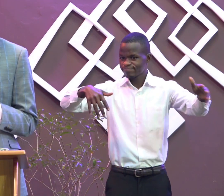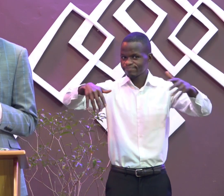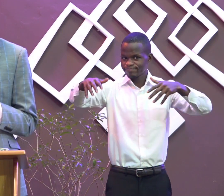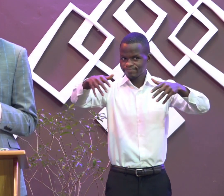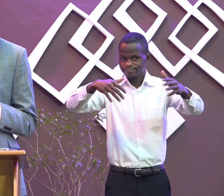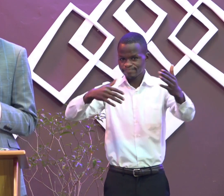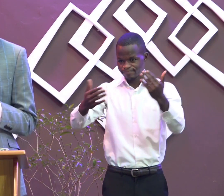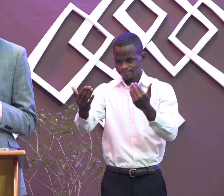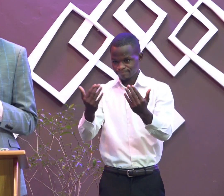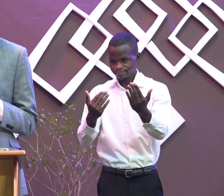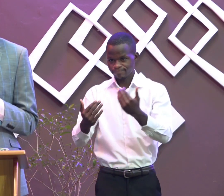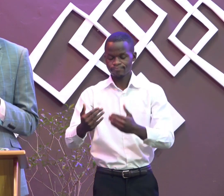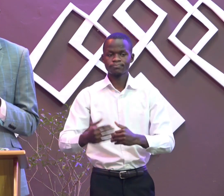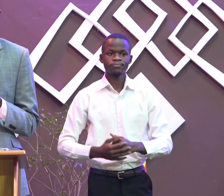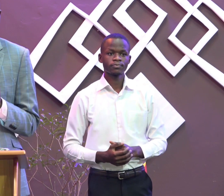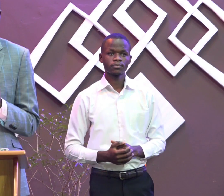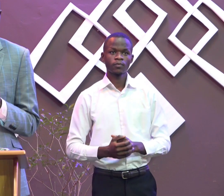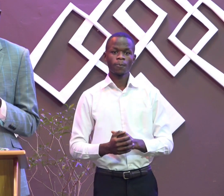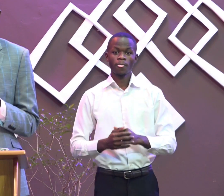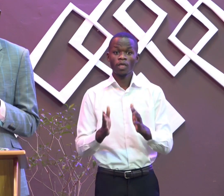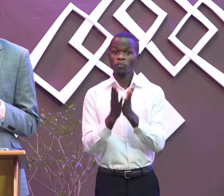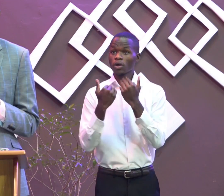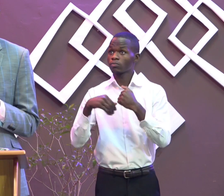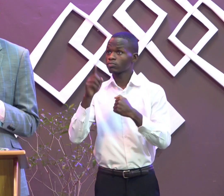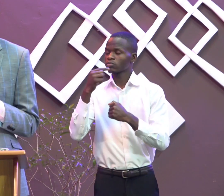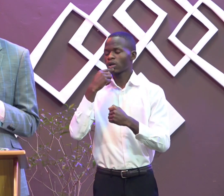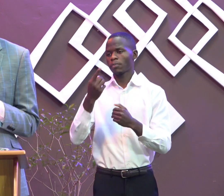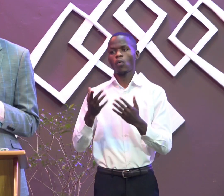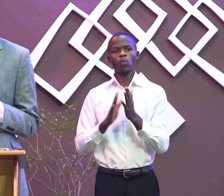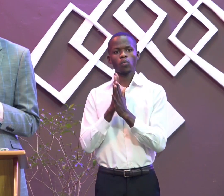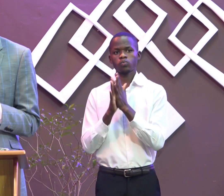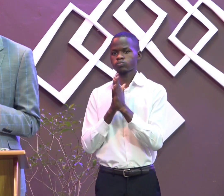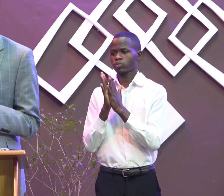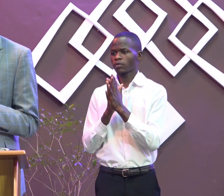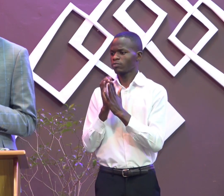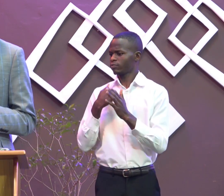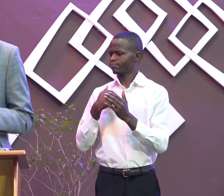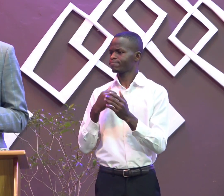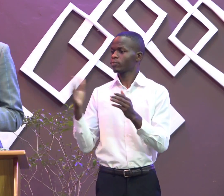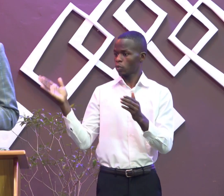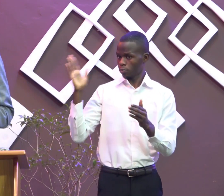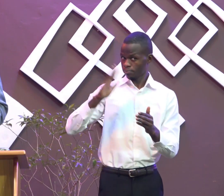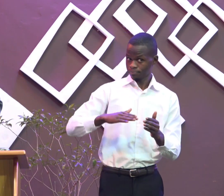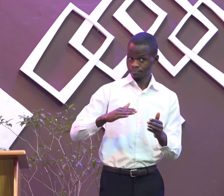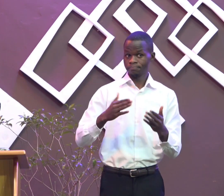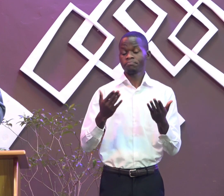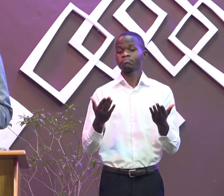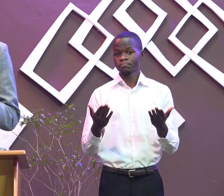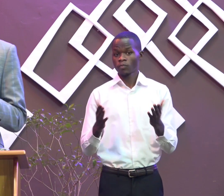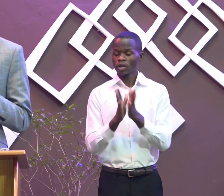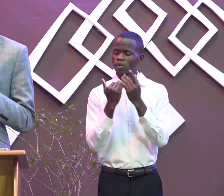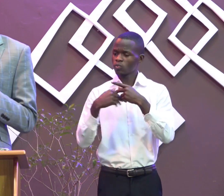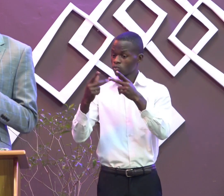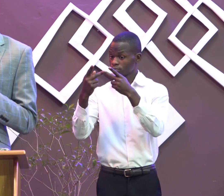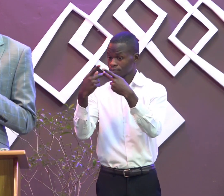various people that had scattered. Katusobola okweyita bakaawonawo. And we can call ourselves the remnants.